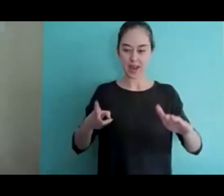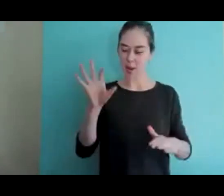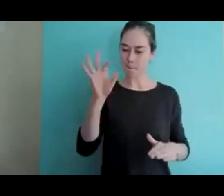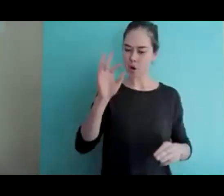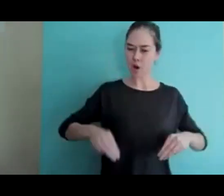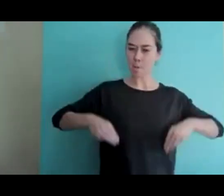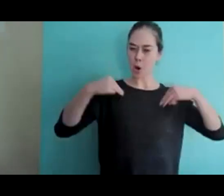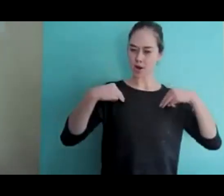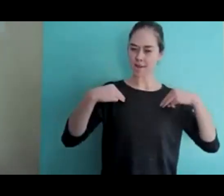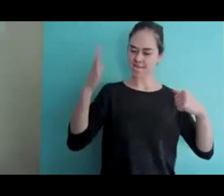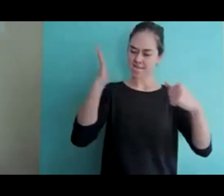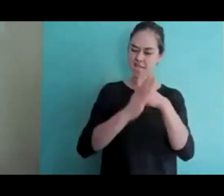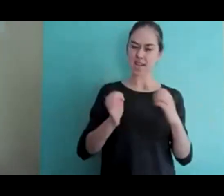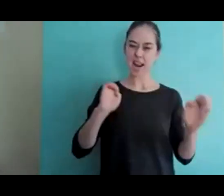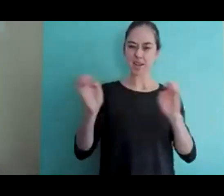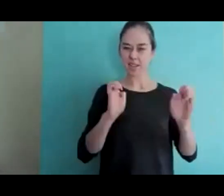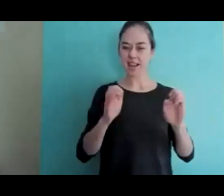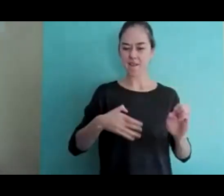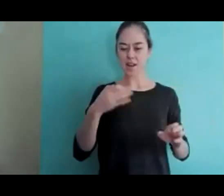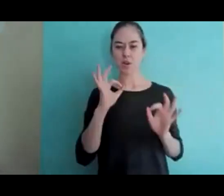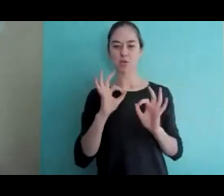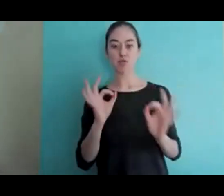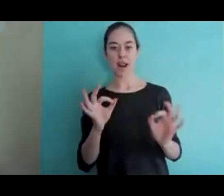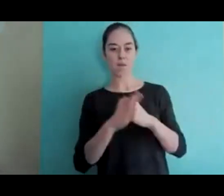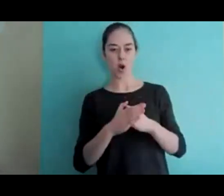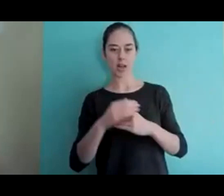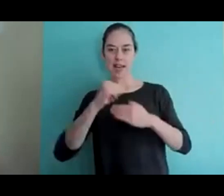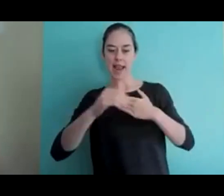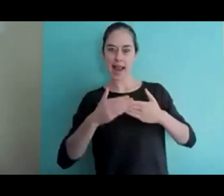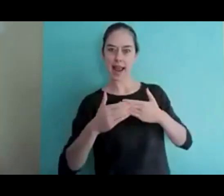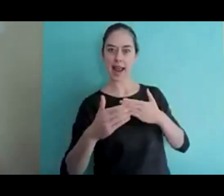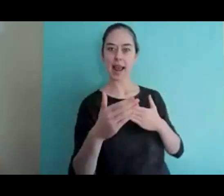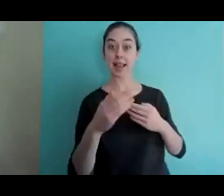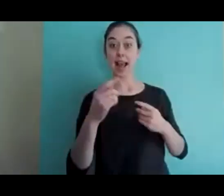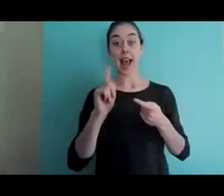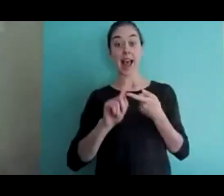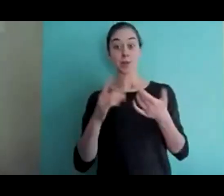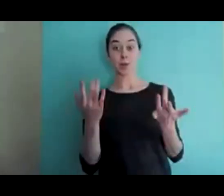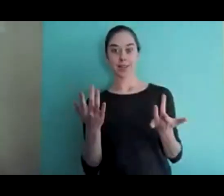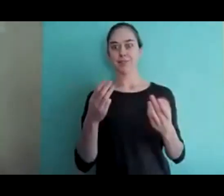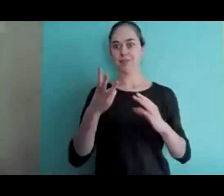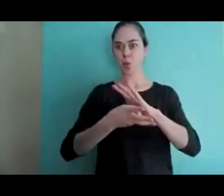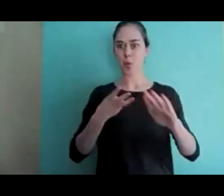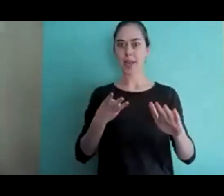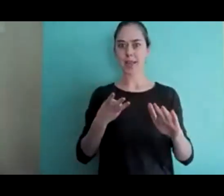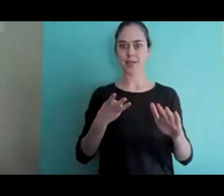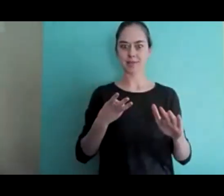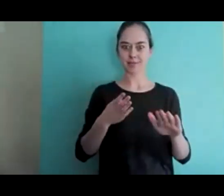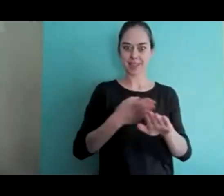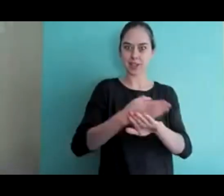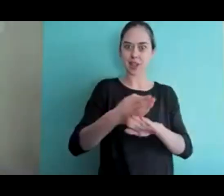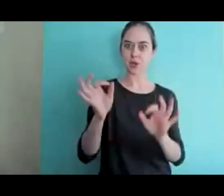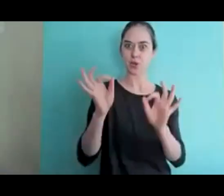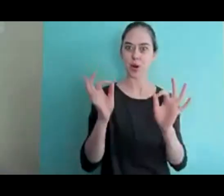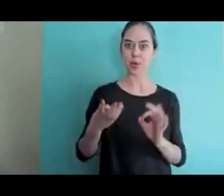done. Feel great for the rest of the day and your week is off to a great start. We're rolling the necks